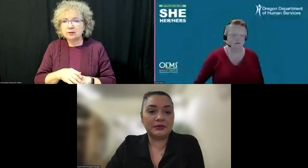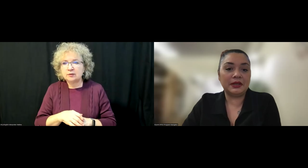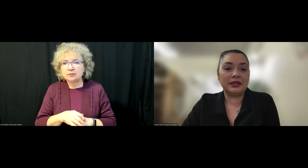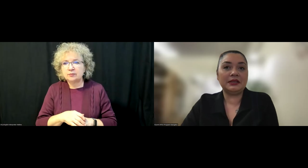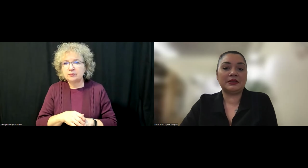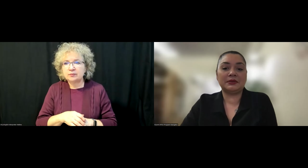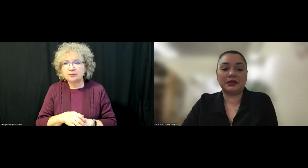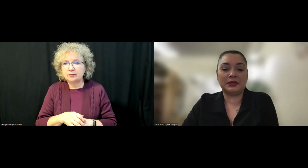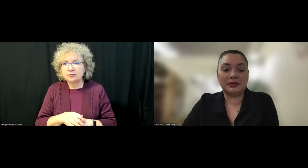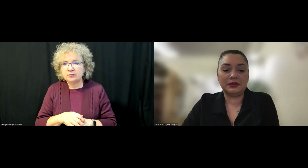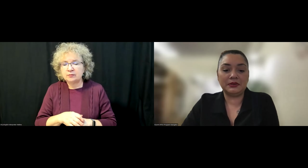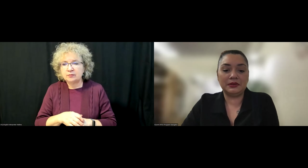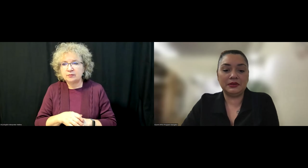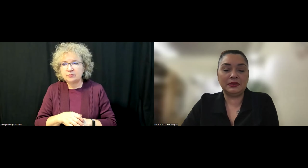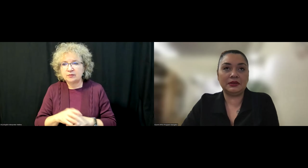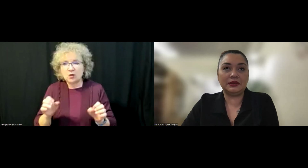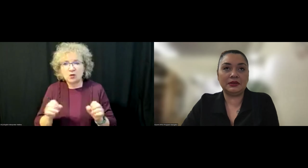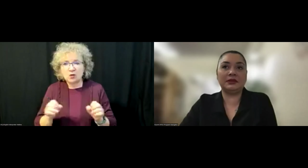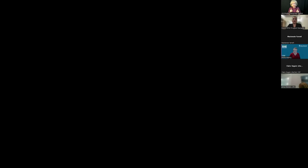All right, here we go.